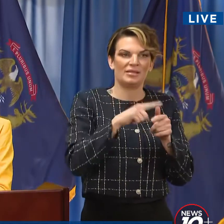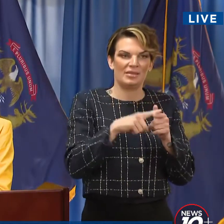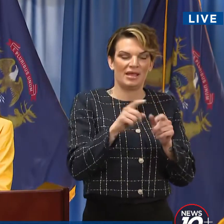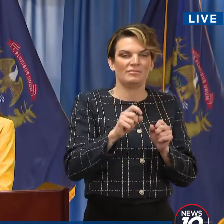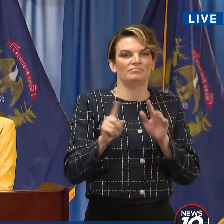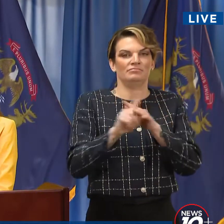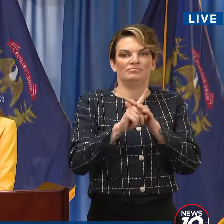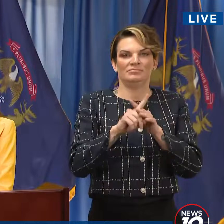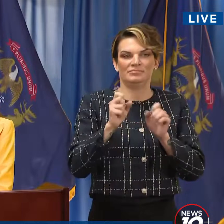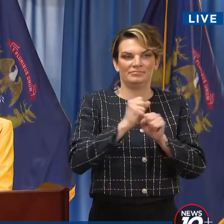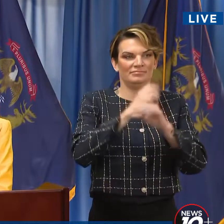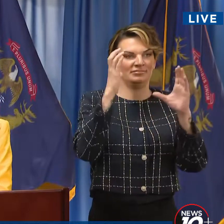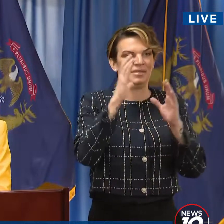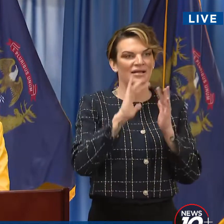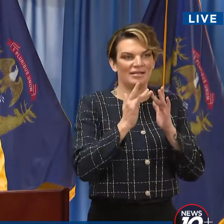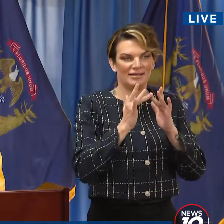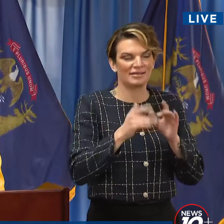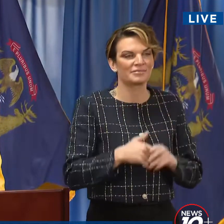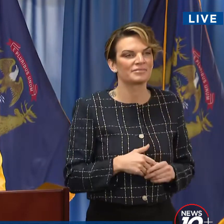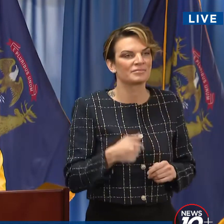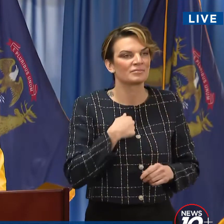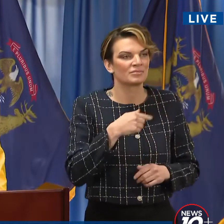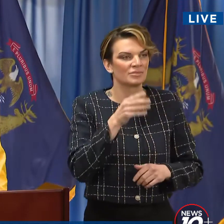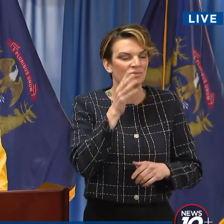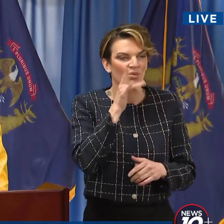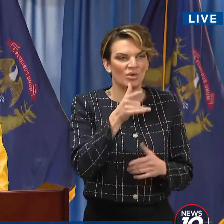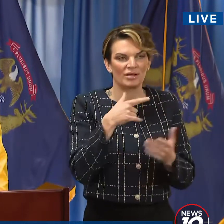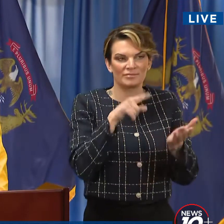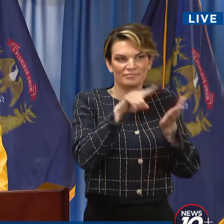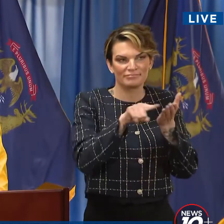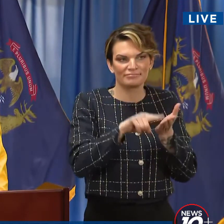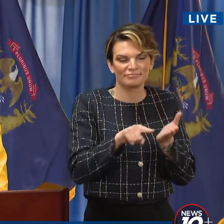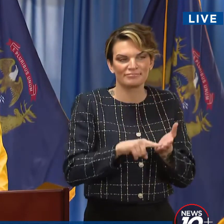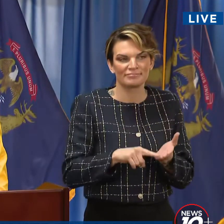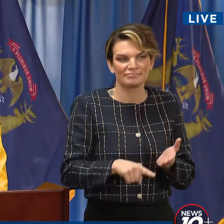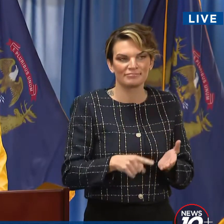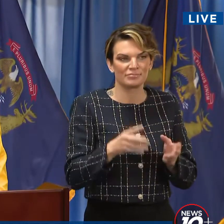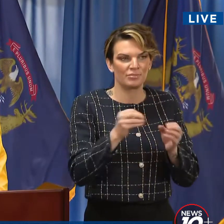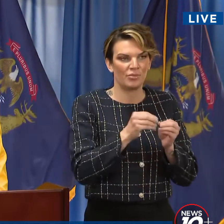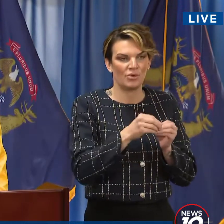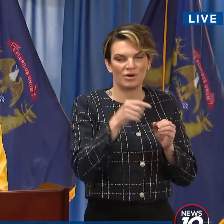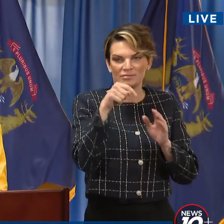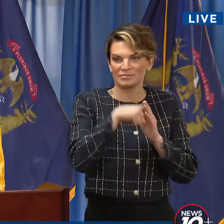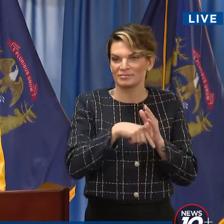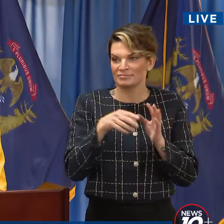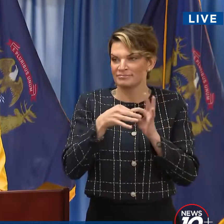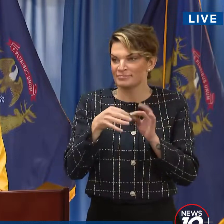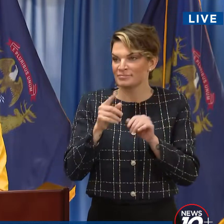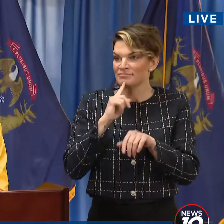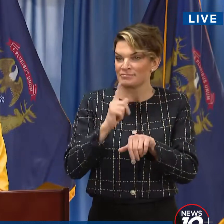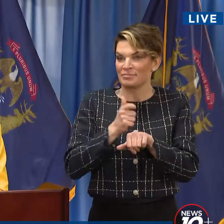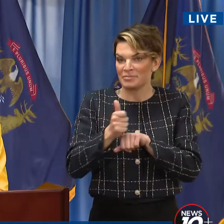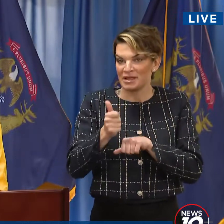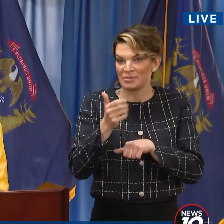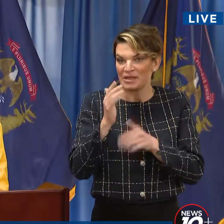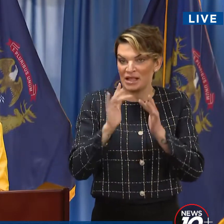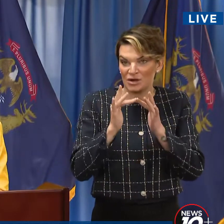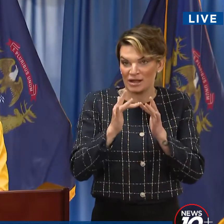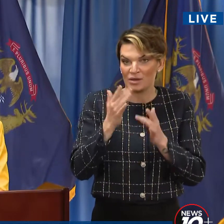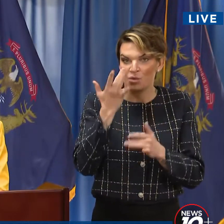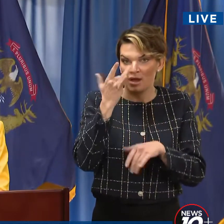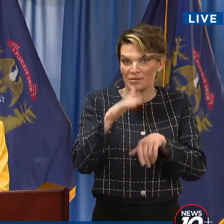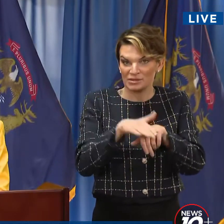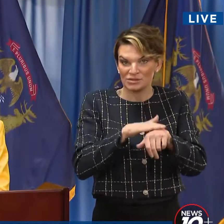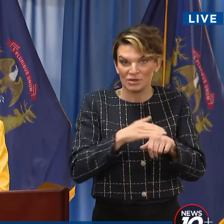online that was taking so long. And we'll look into, what connections, whether it was internet connections or others that impacted that. But at the bottom